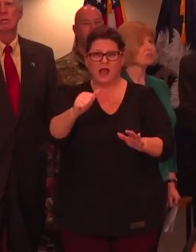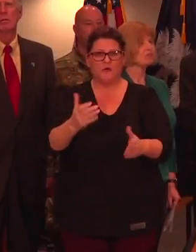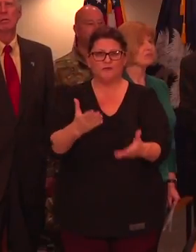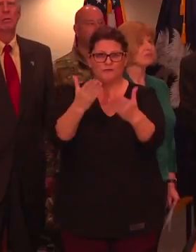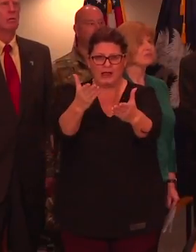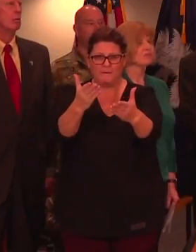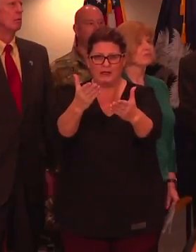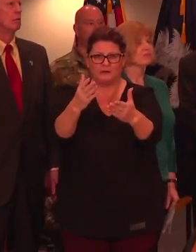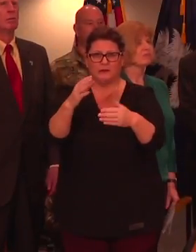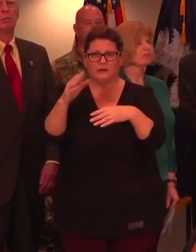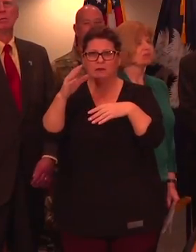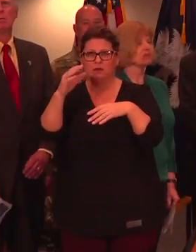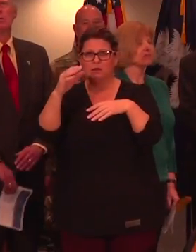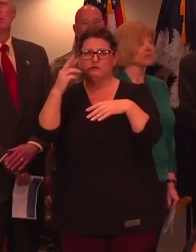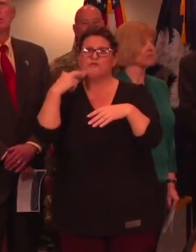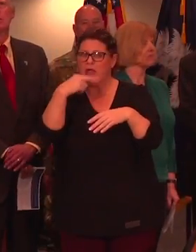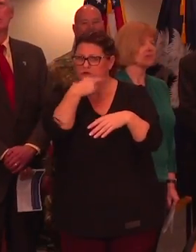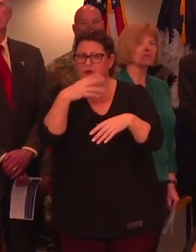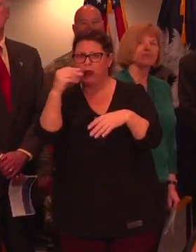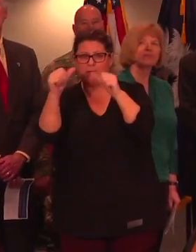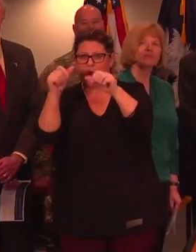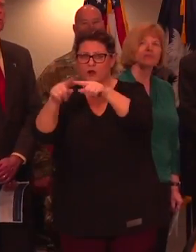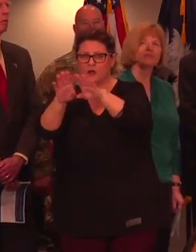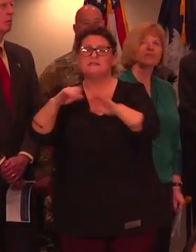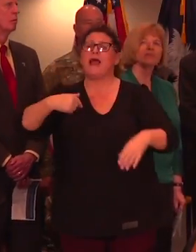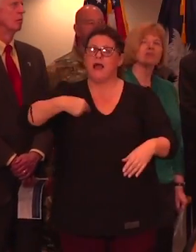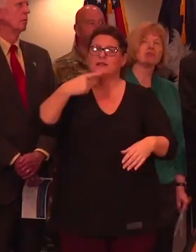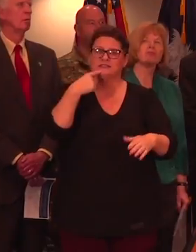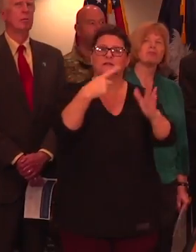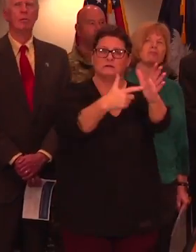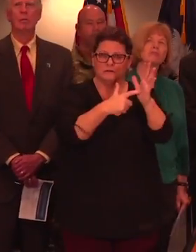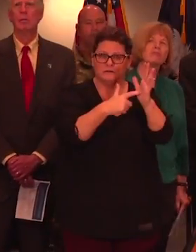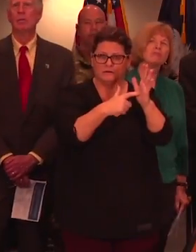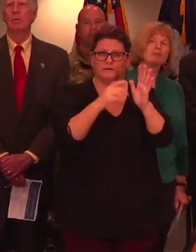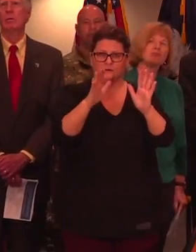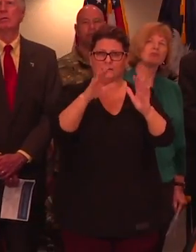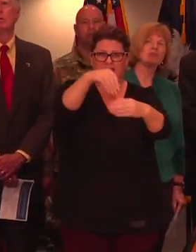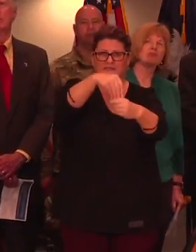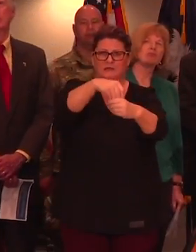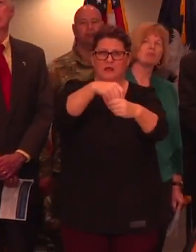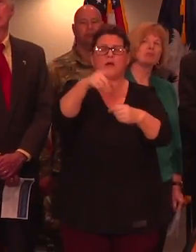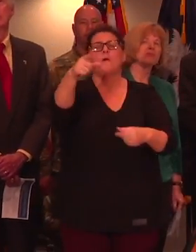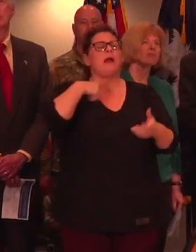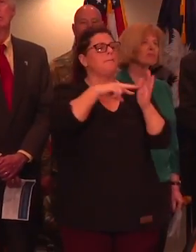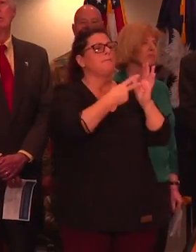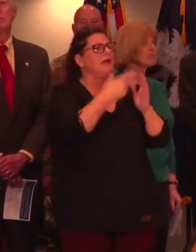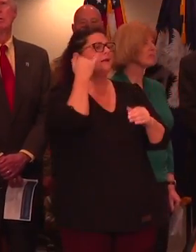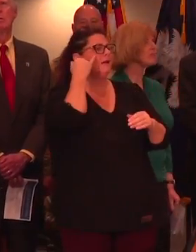the restaurants and bars will close. The dining facilities, but not for takeout. As far as people going out and